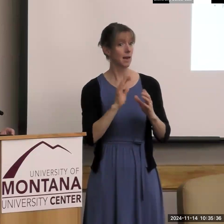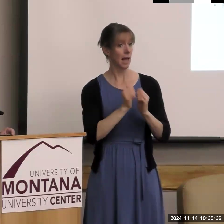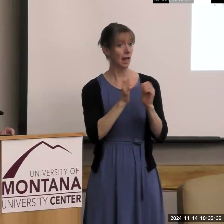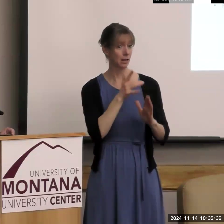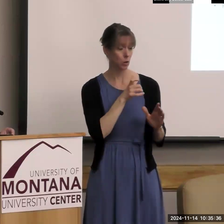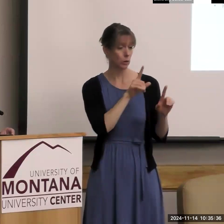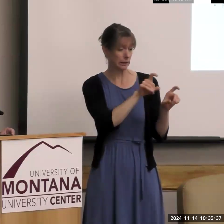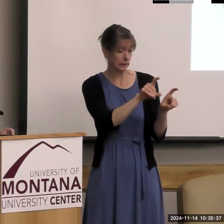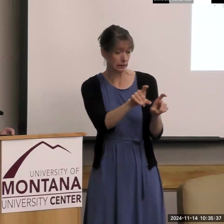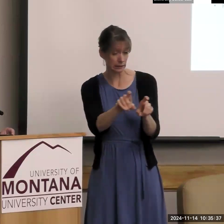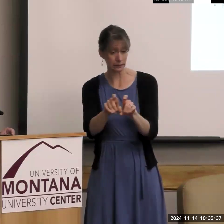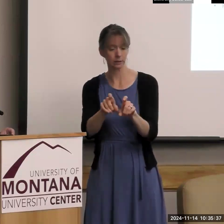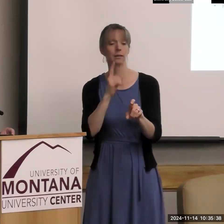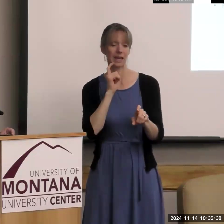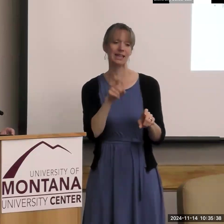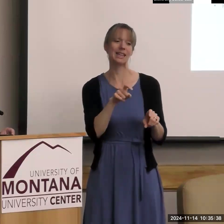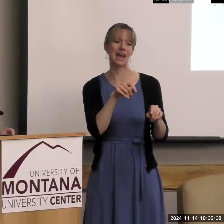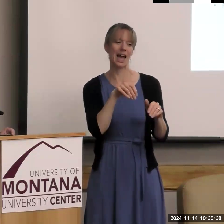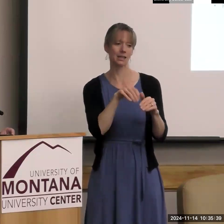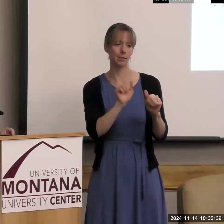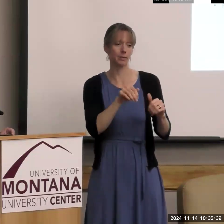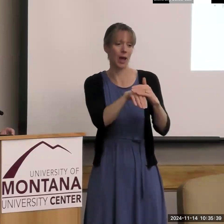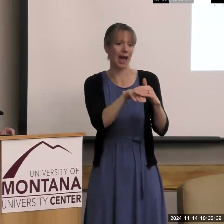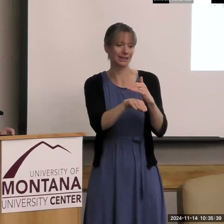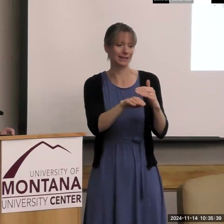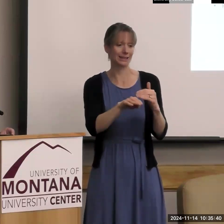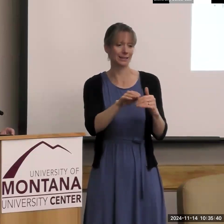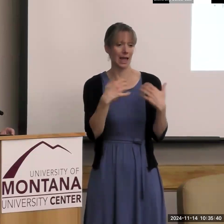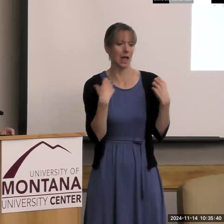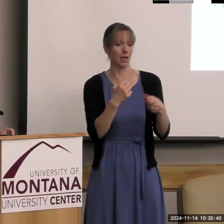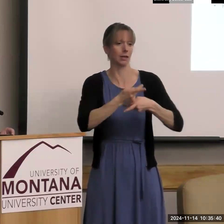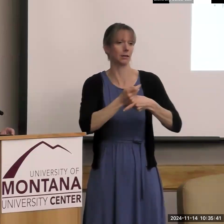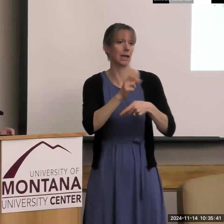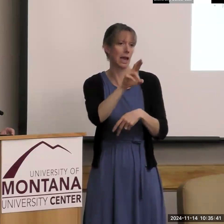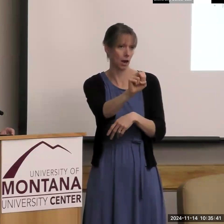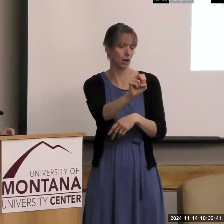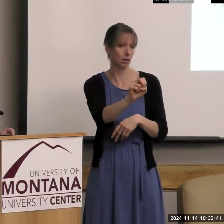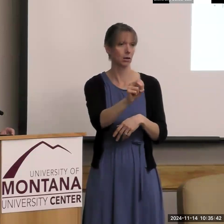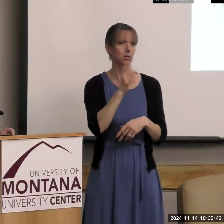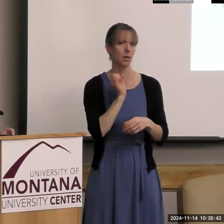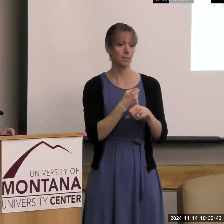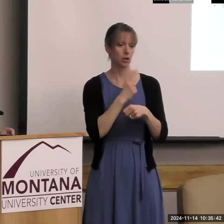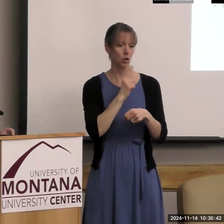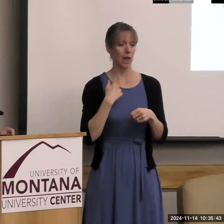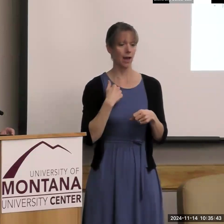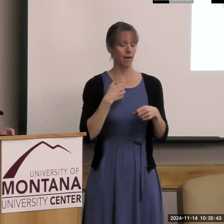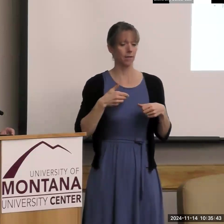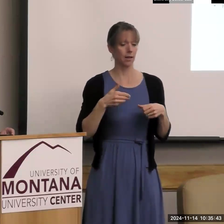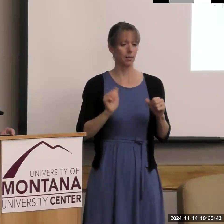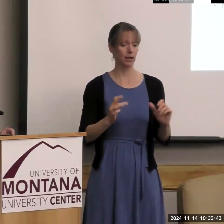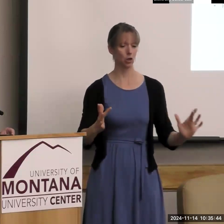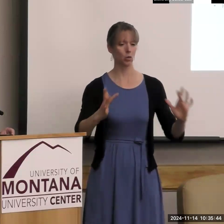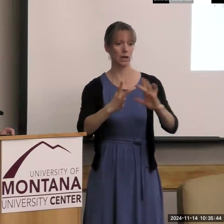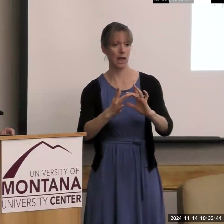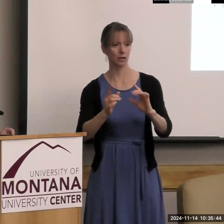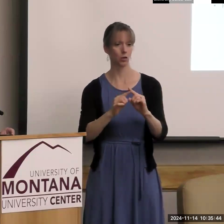screened do need access to care, and so we're also working on trying to make sure that we have a care connection piece,